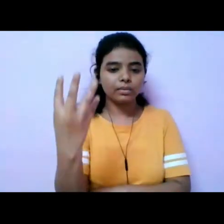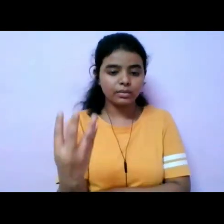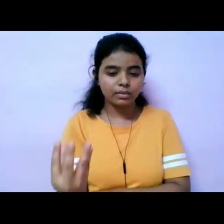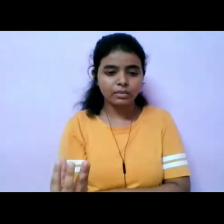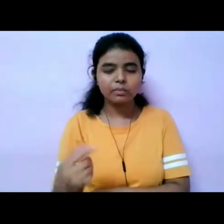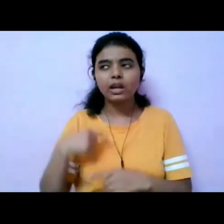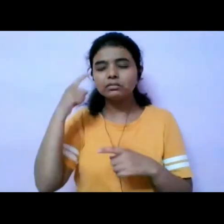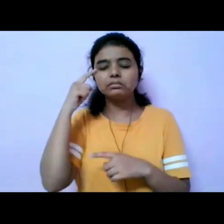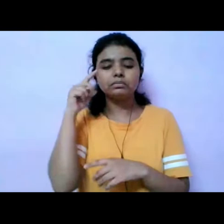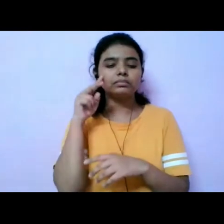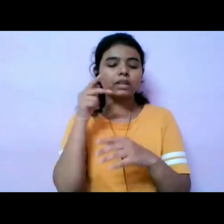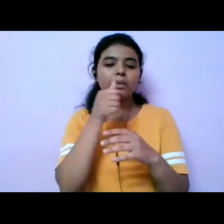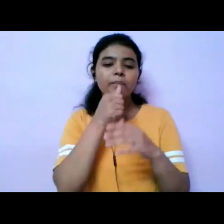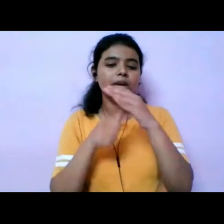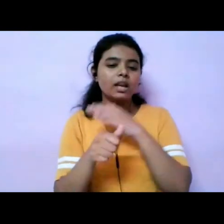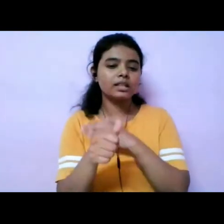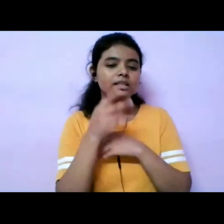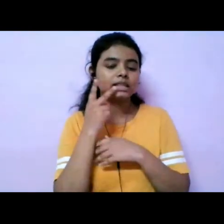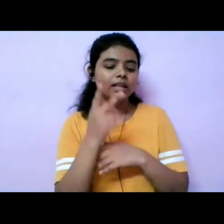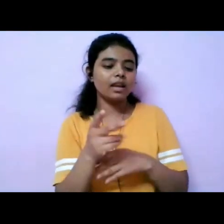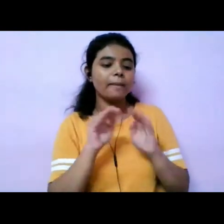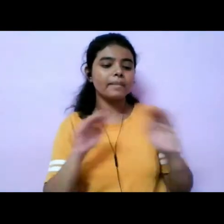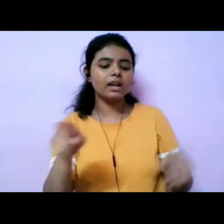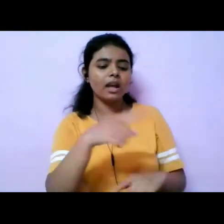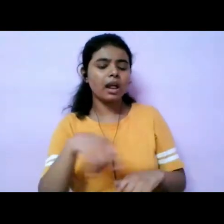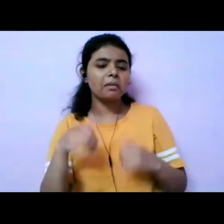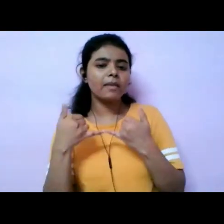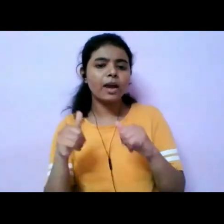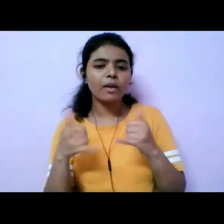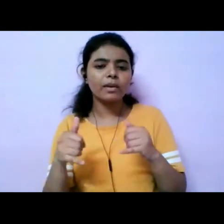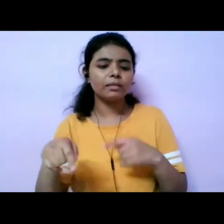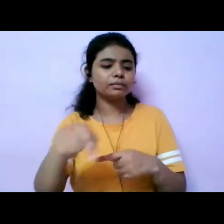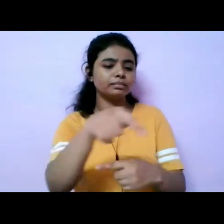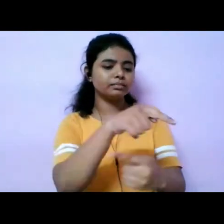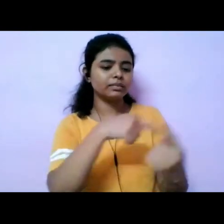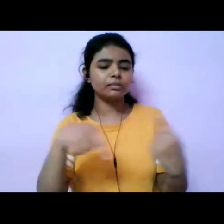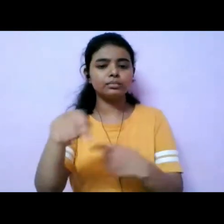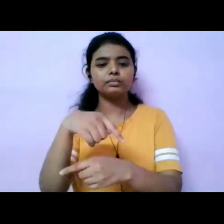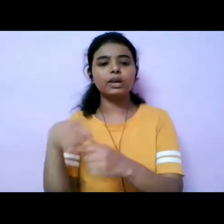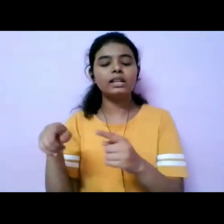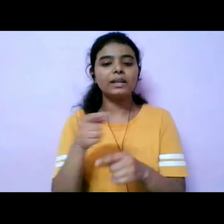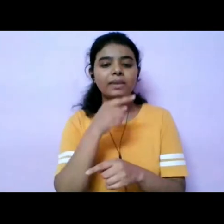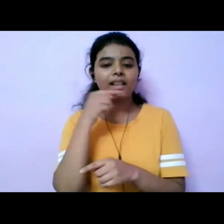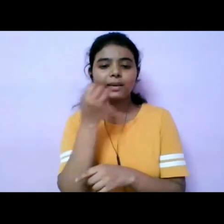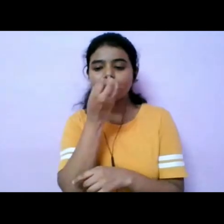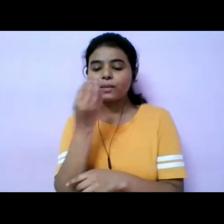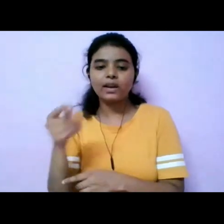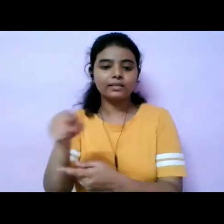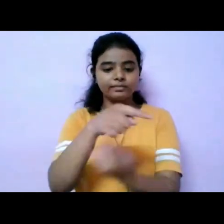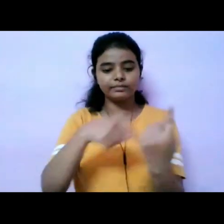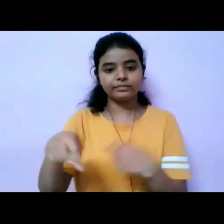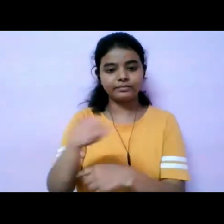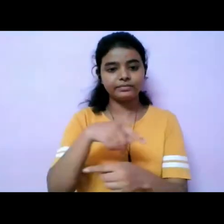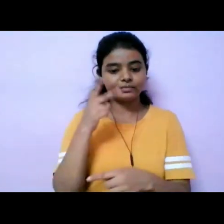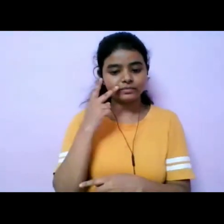secret we see in a children's game of ring around a rose's told.